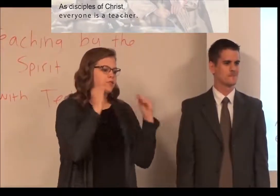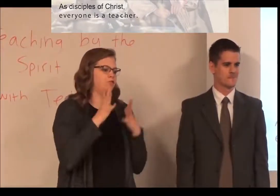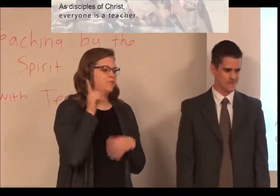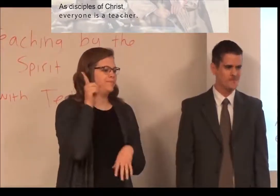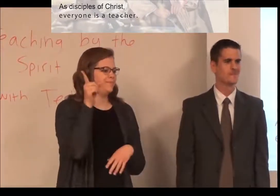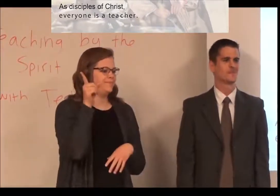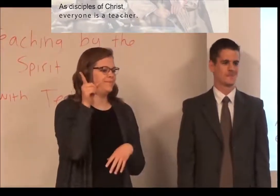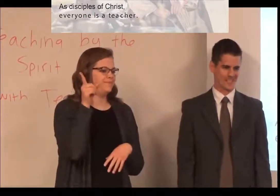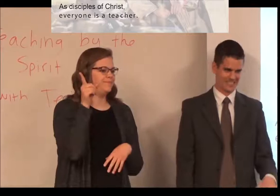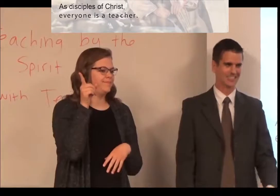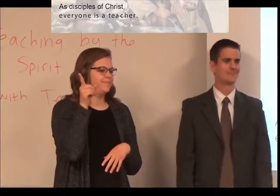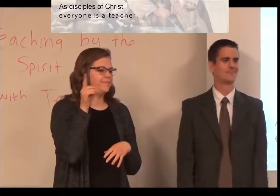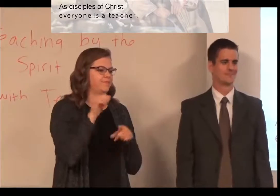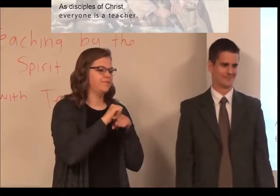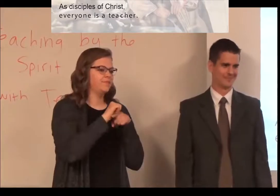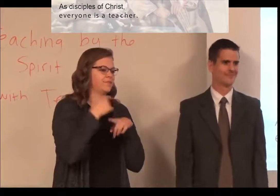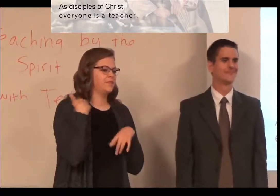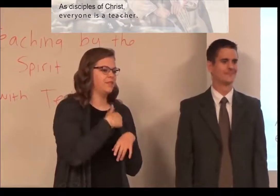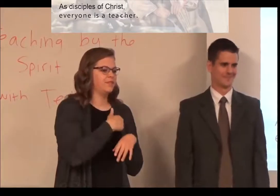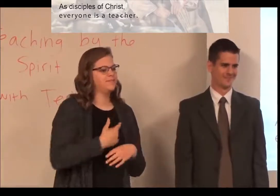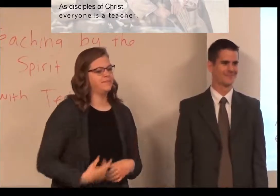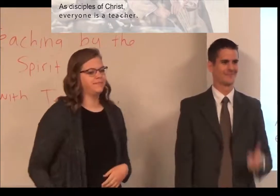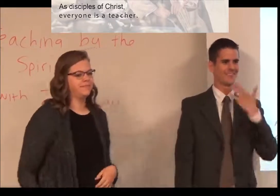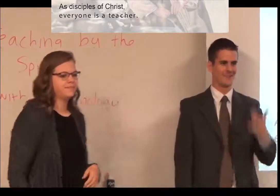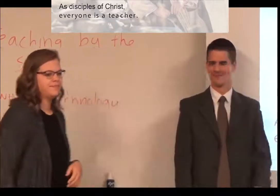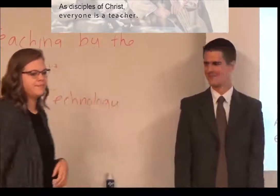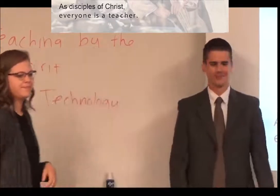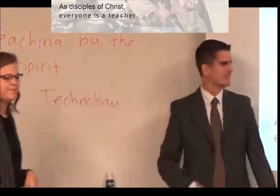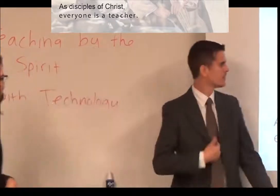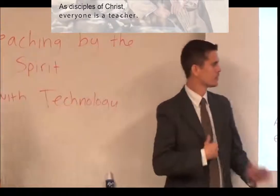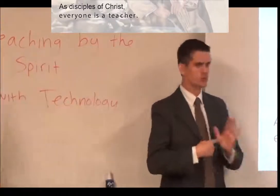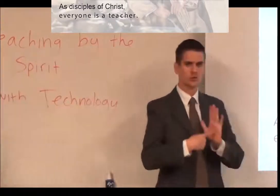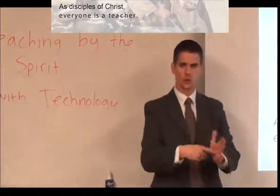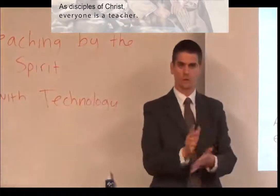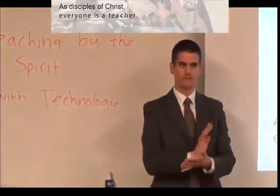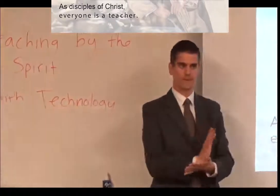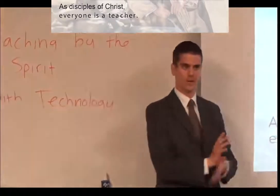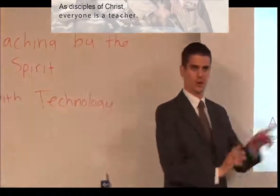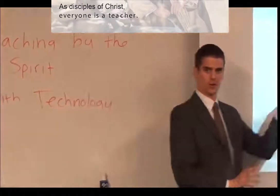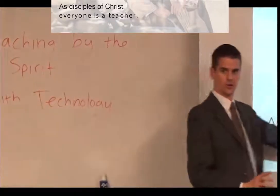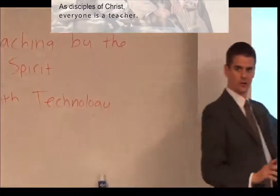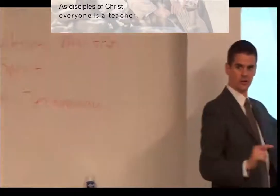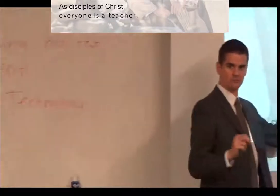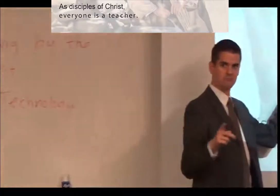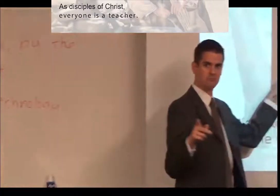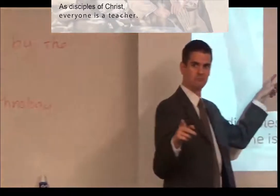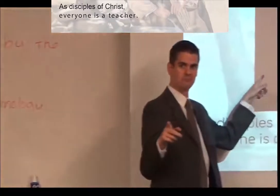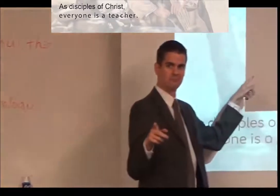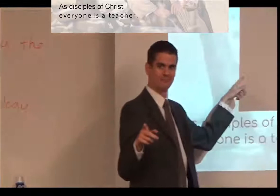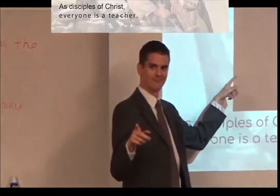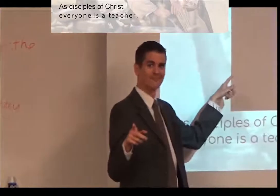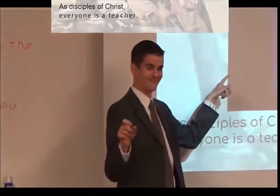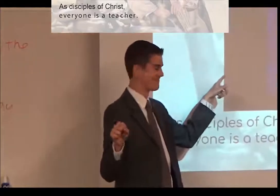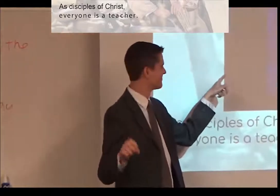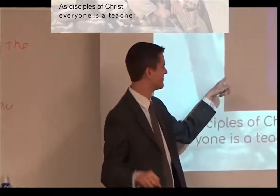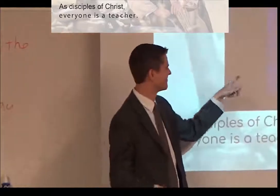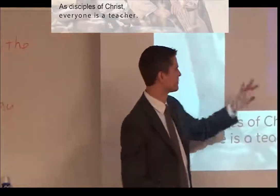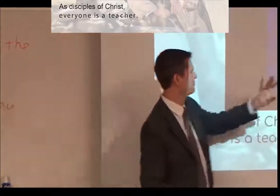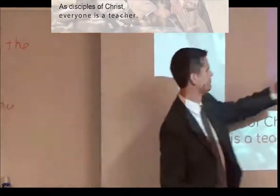Holy Ghost is our teacher. Yes. And we need to practice. Right? Let me show this video really quick.